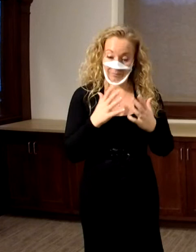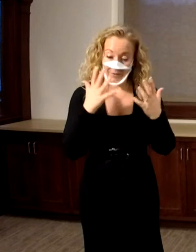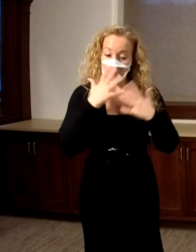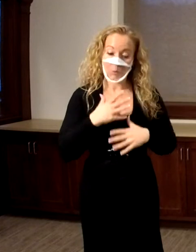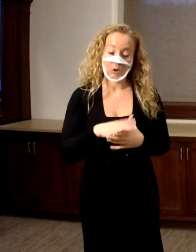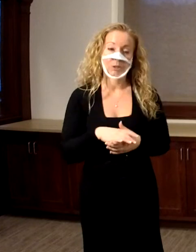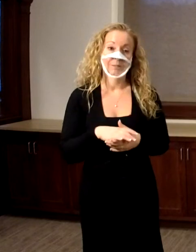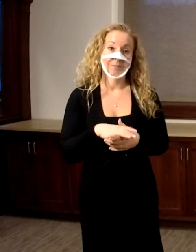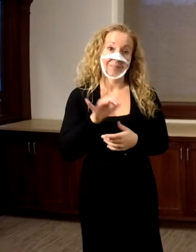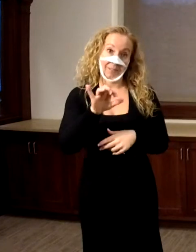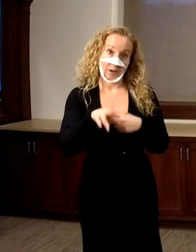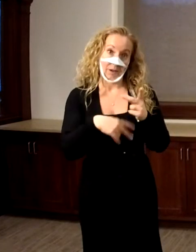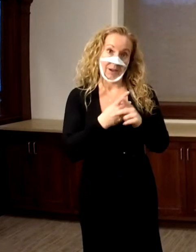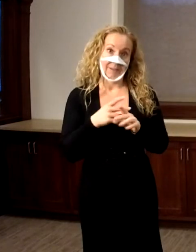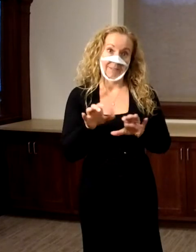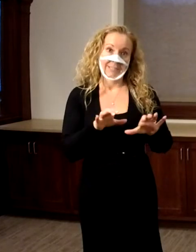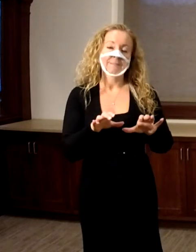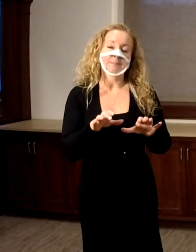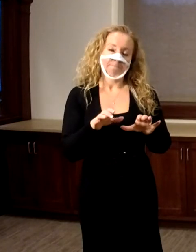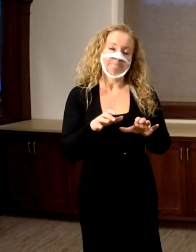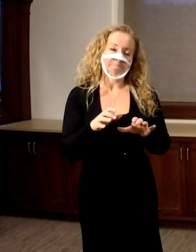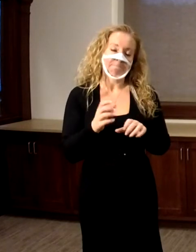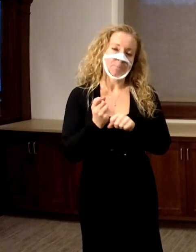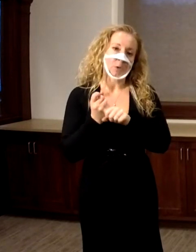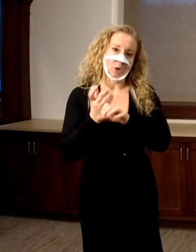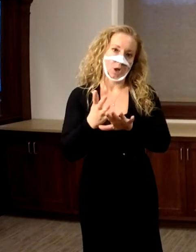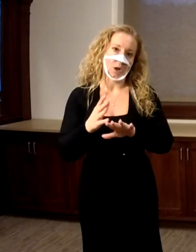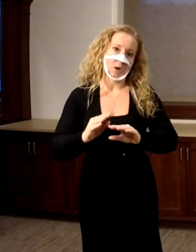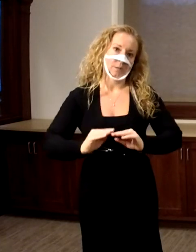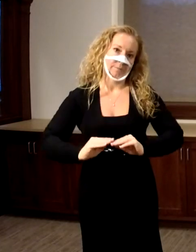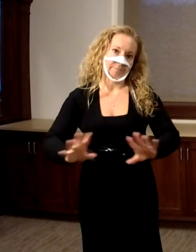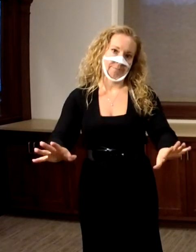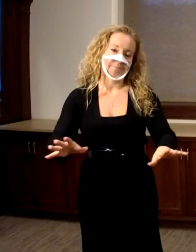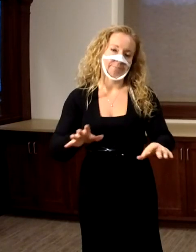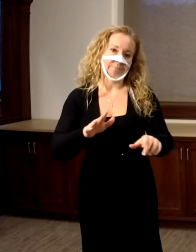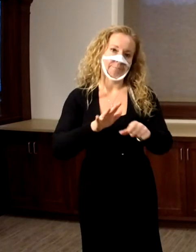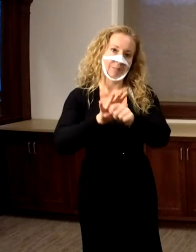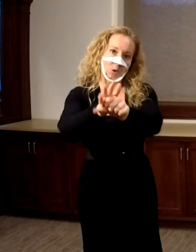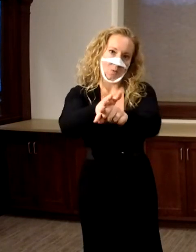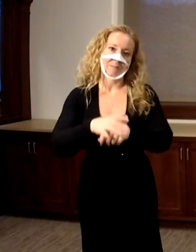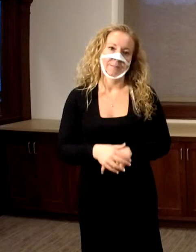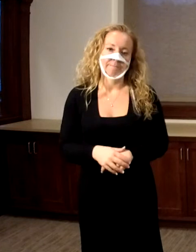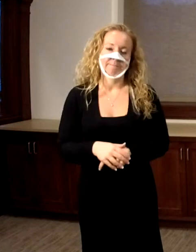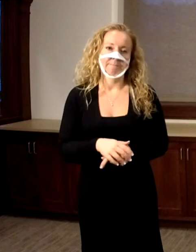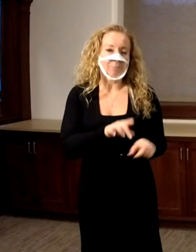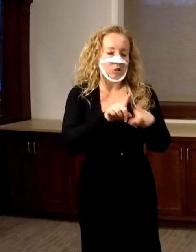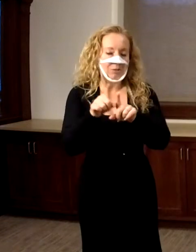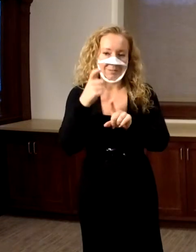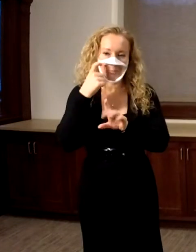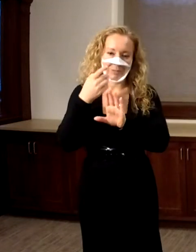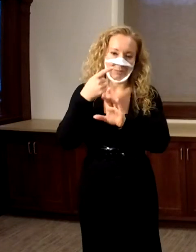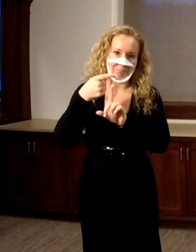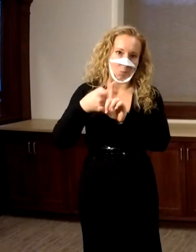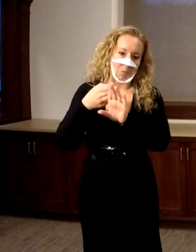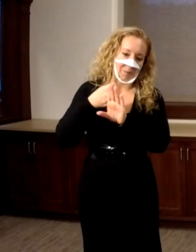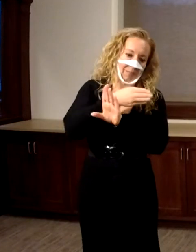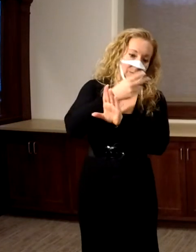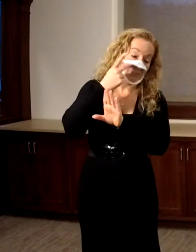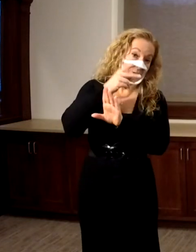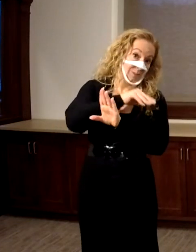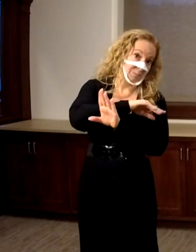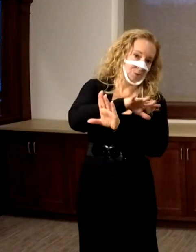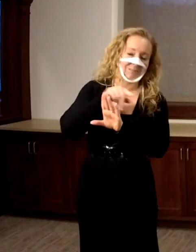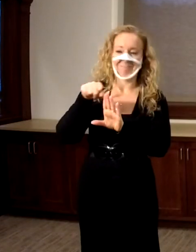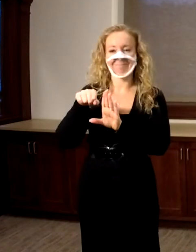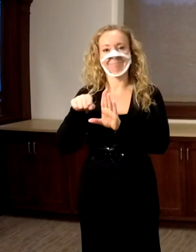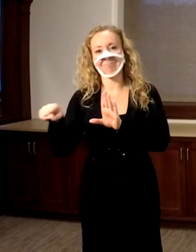are the type of activities that lead to the type of spread that we have seen over the last month. So these decisions